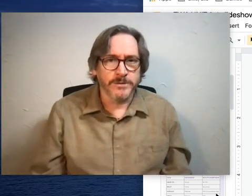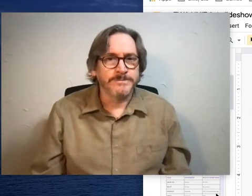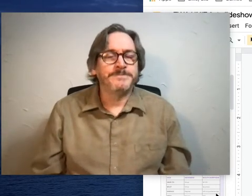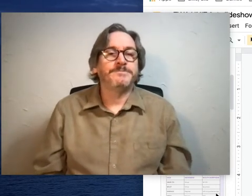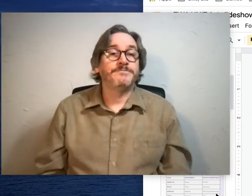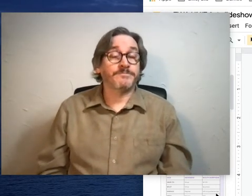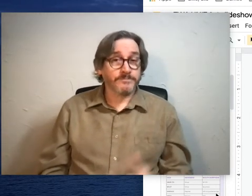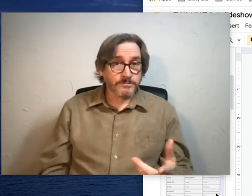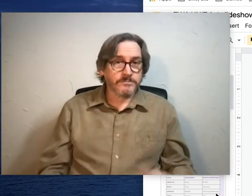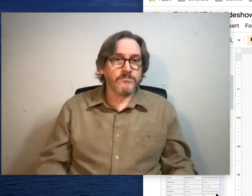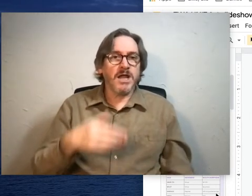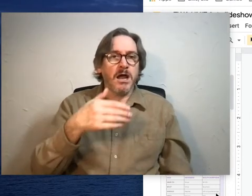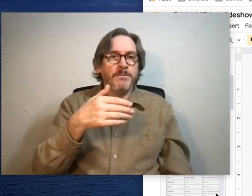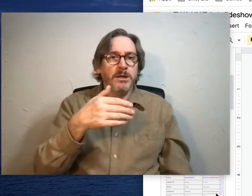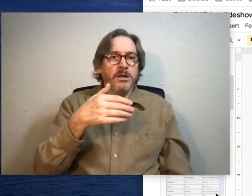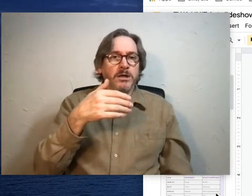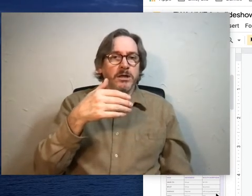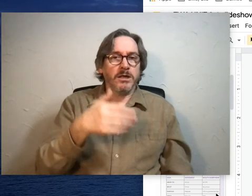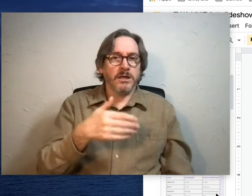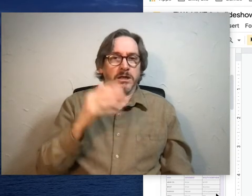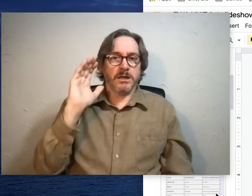work.